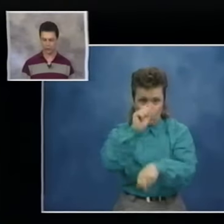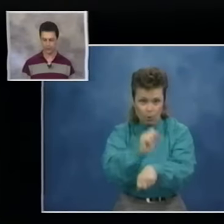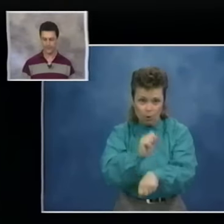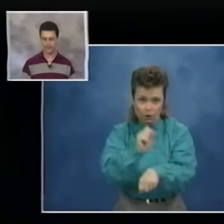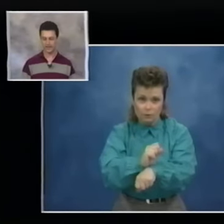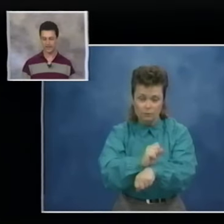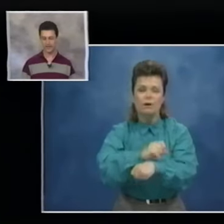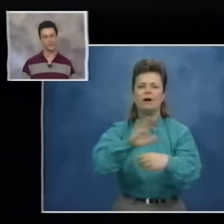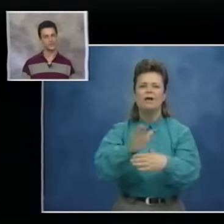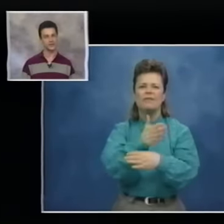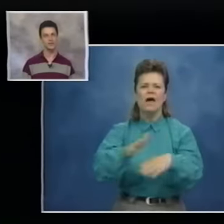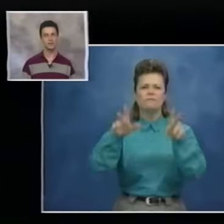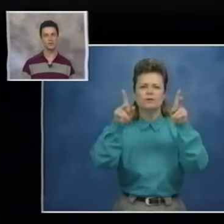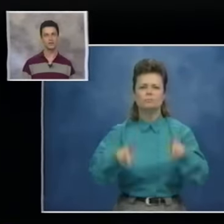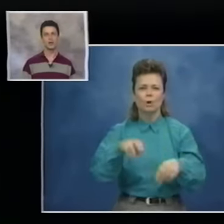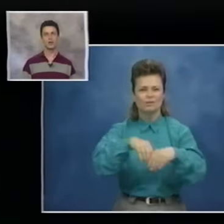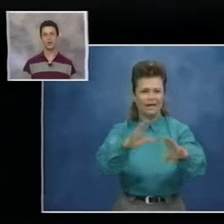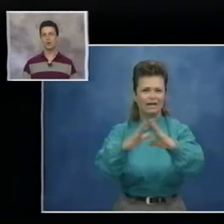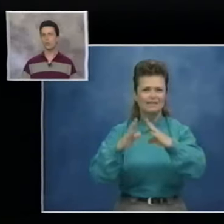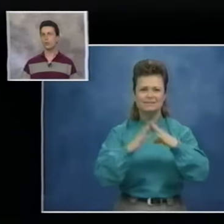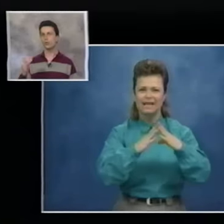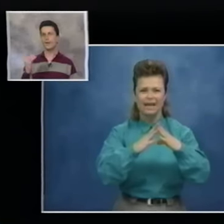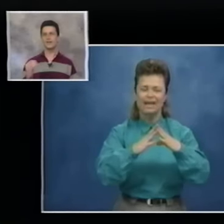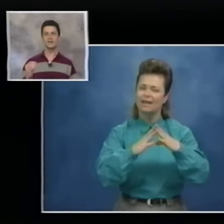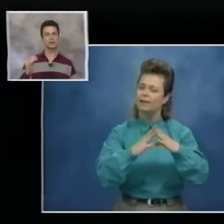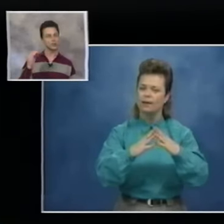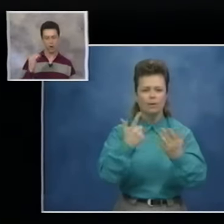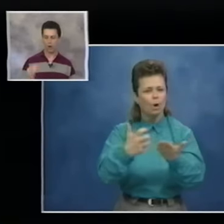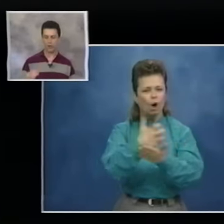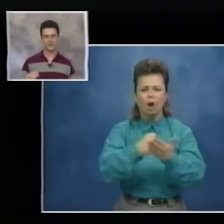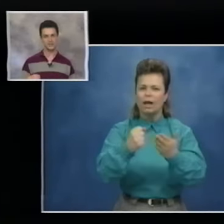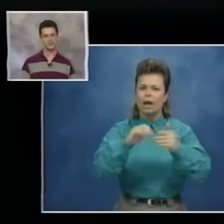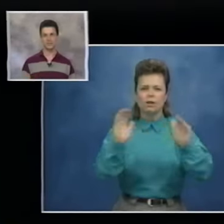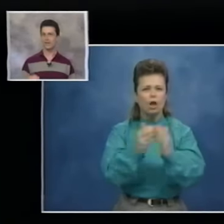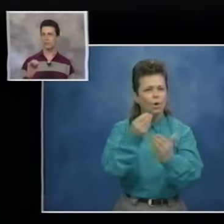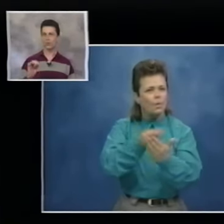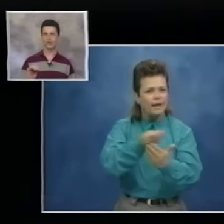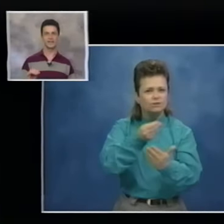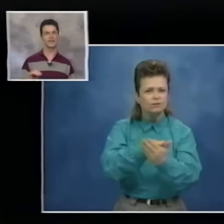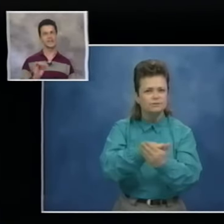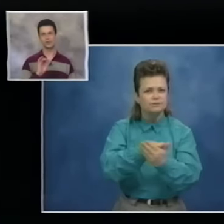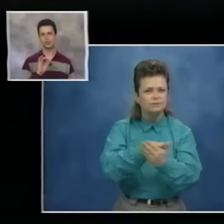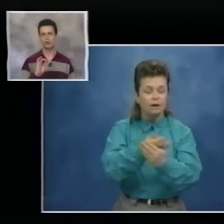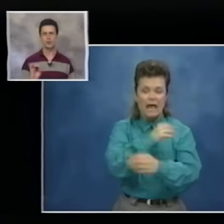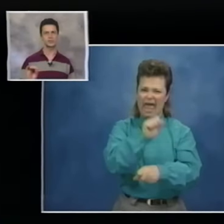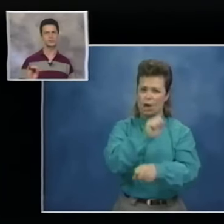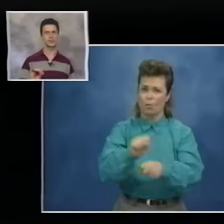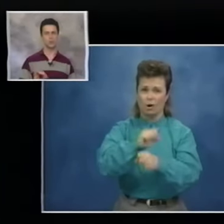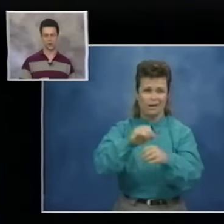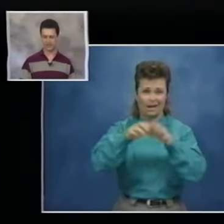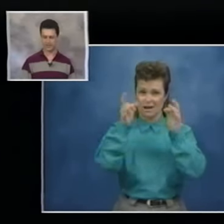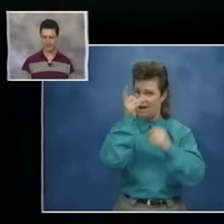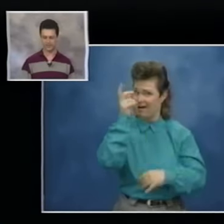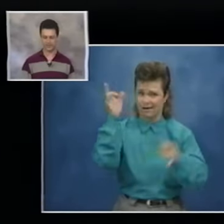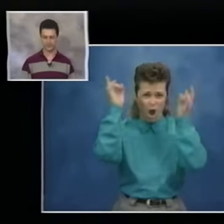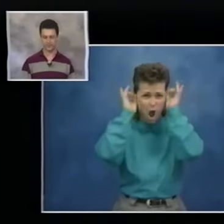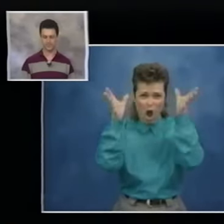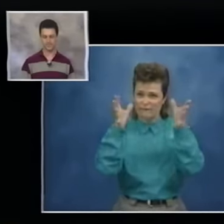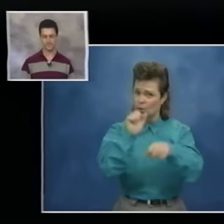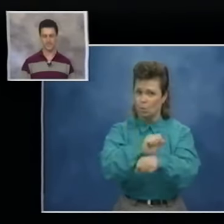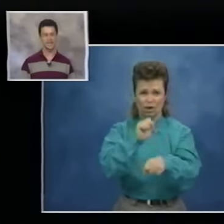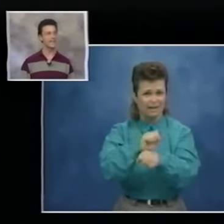American worker in the city were making low wages and working in atrocious working